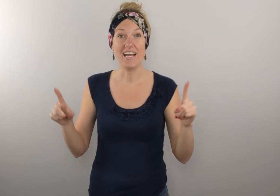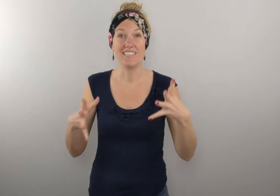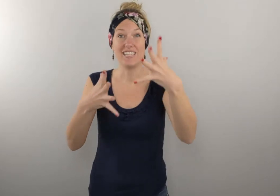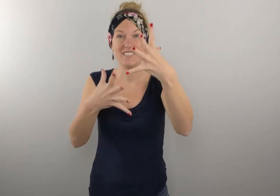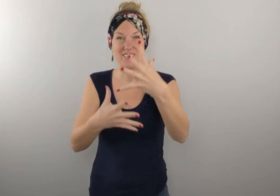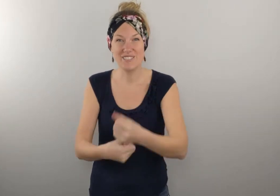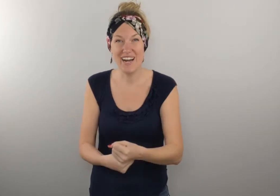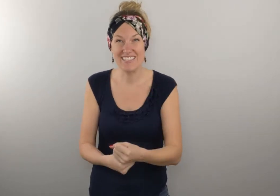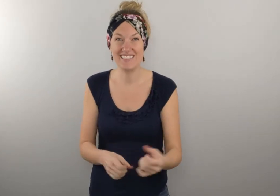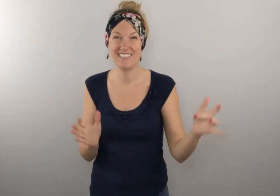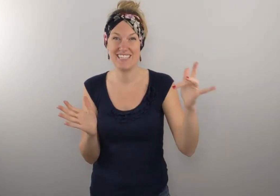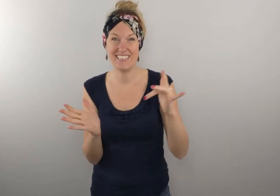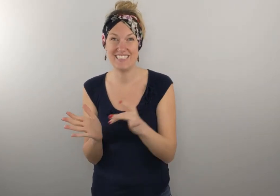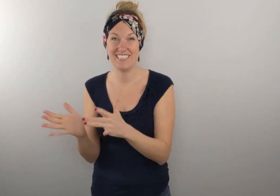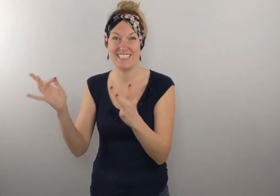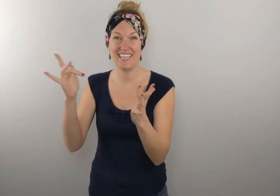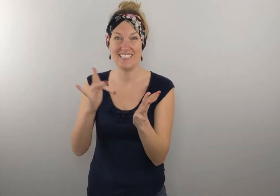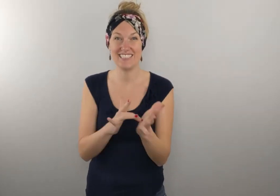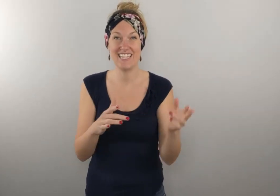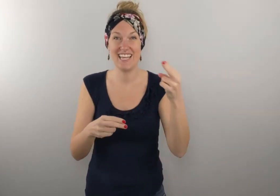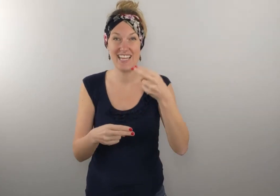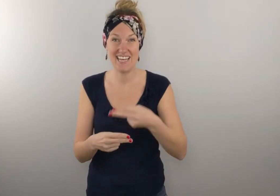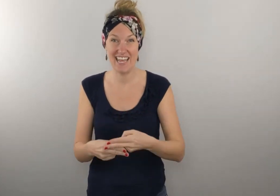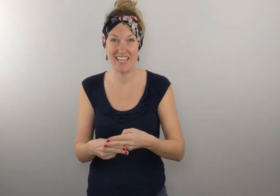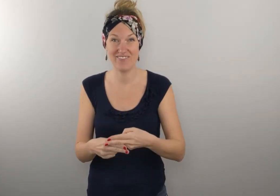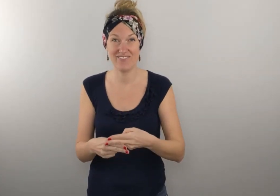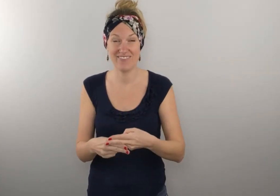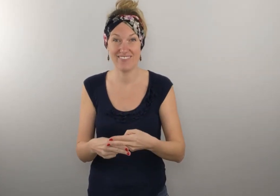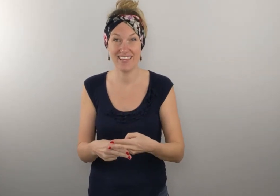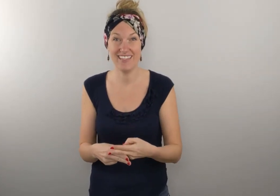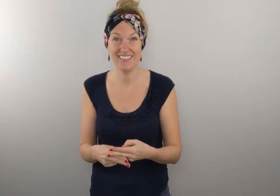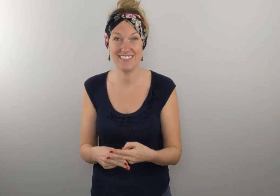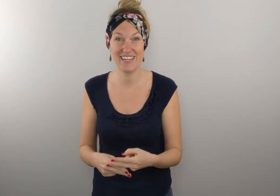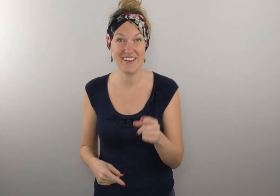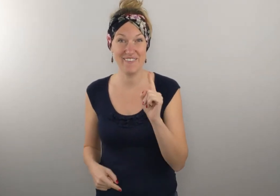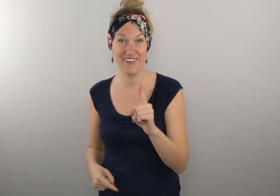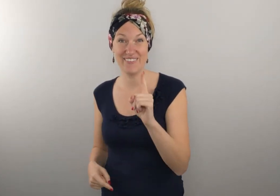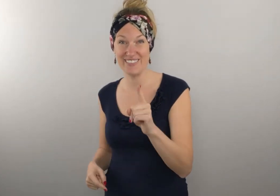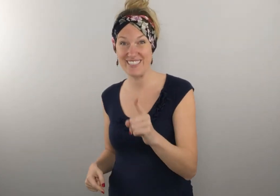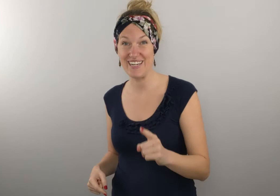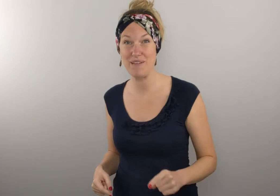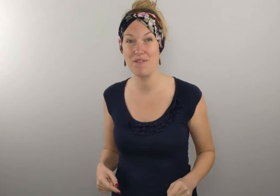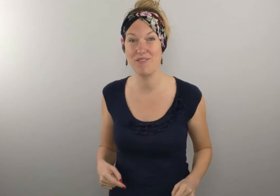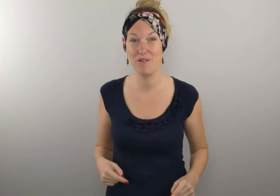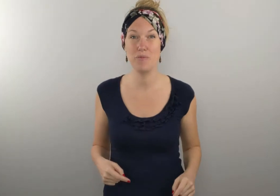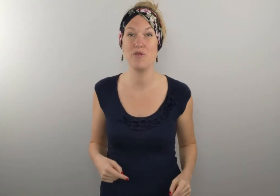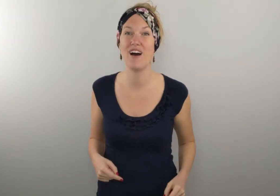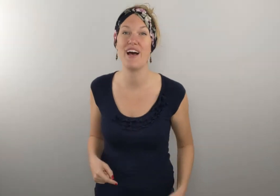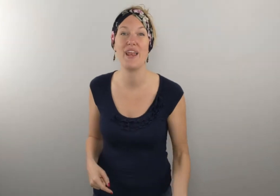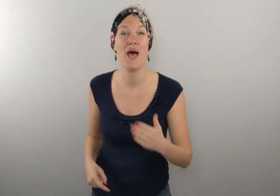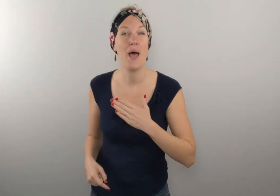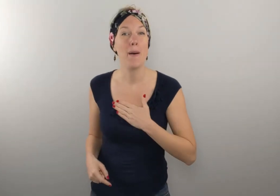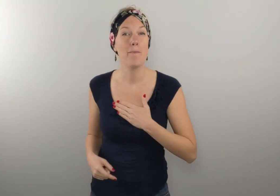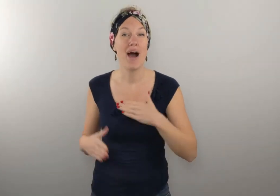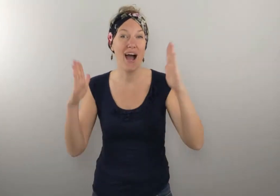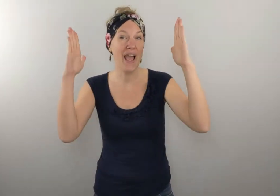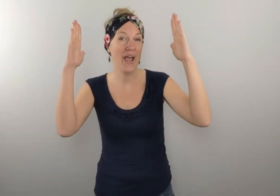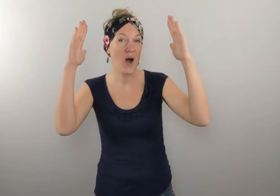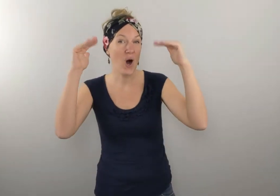but trust in Jesus' name. Okay, let's try that one more time before we move on. My